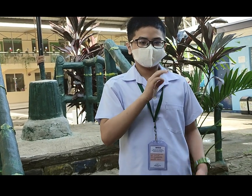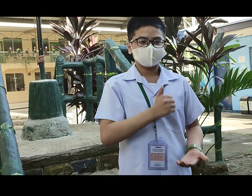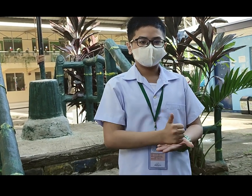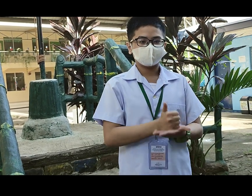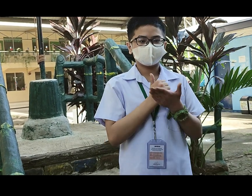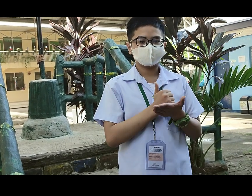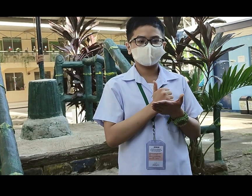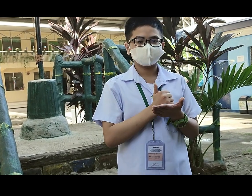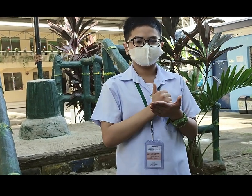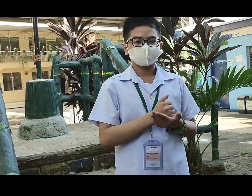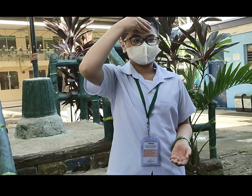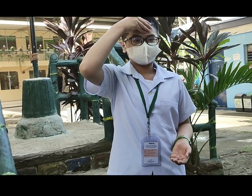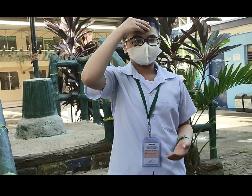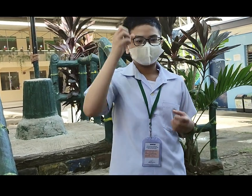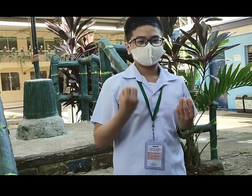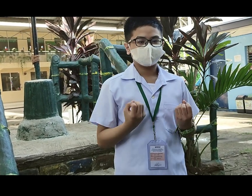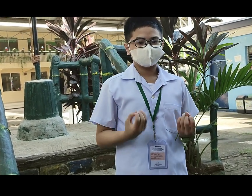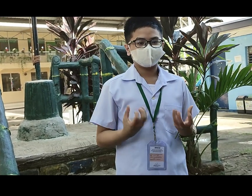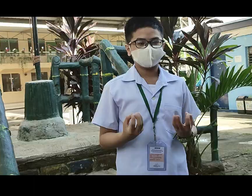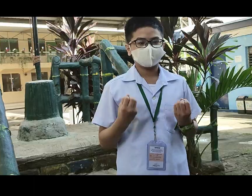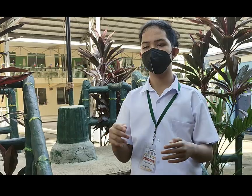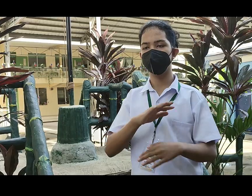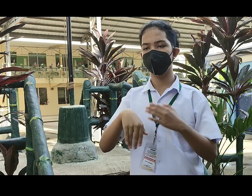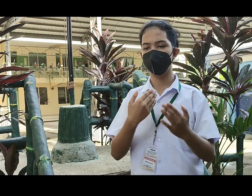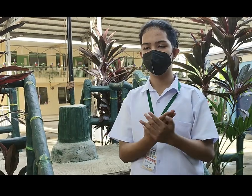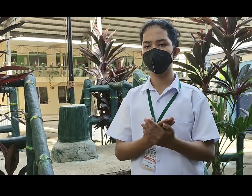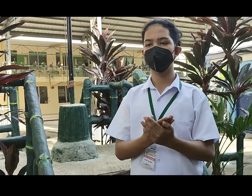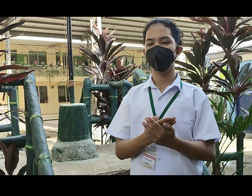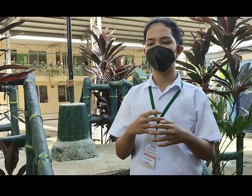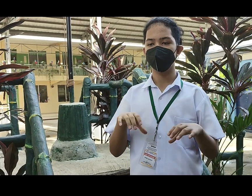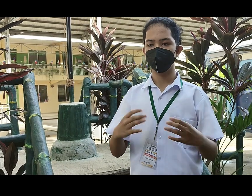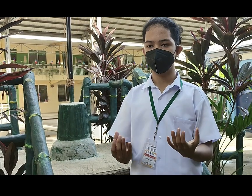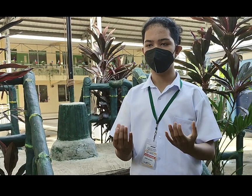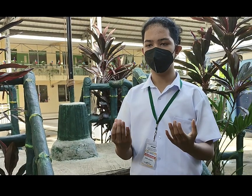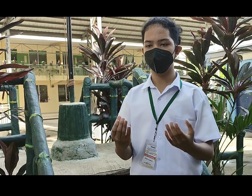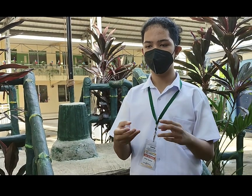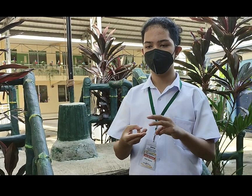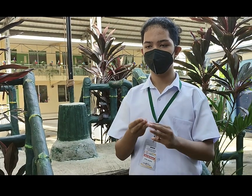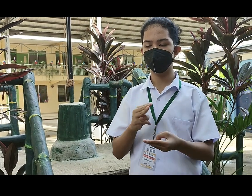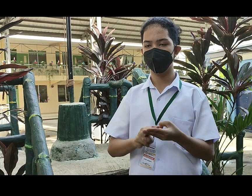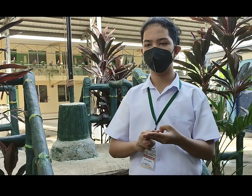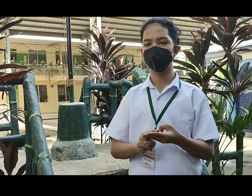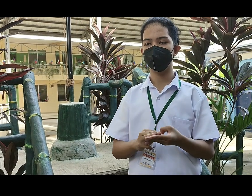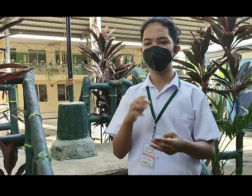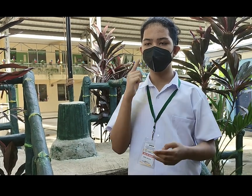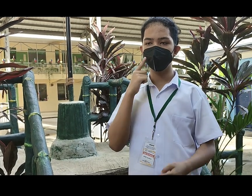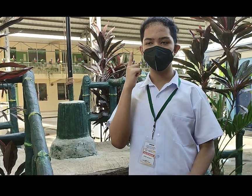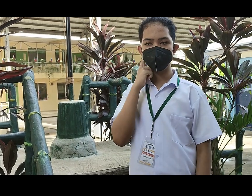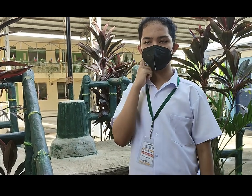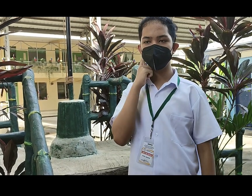me to learn many things. All of my classmates are deaf.